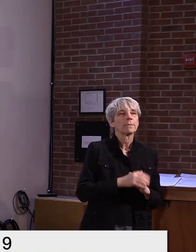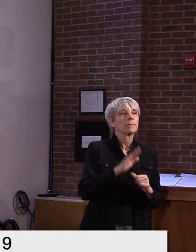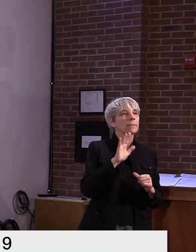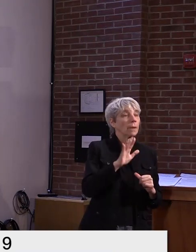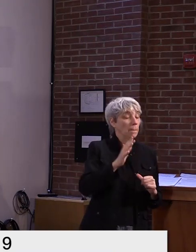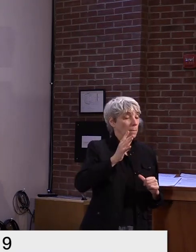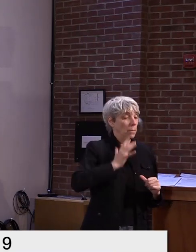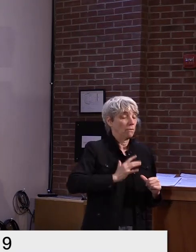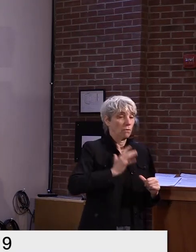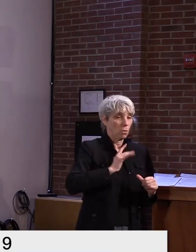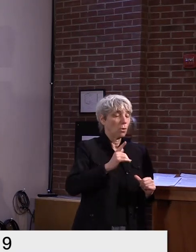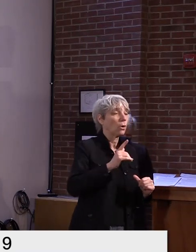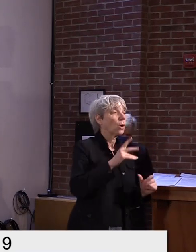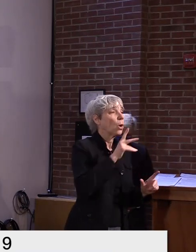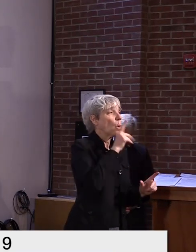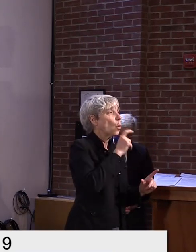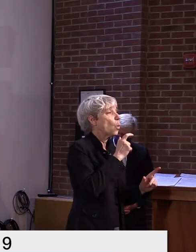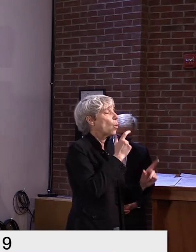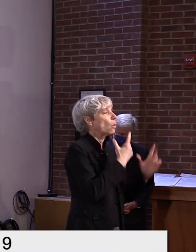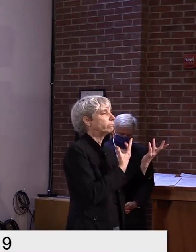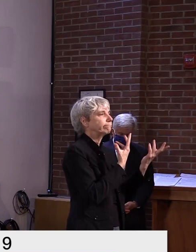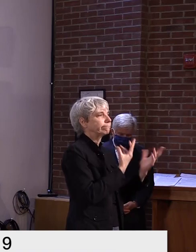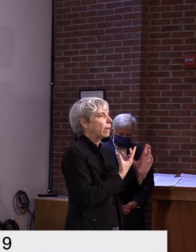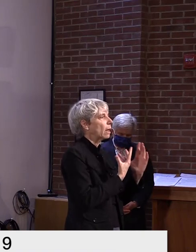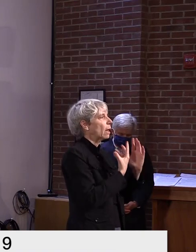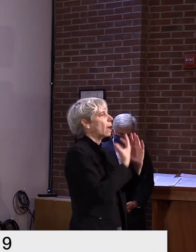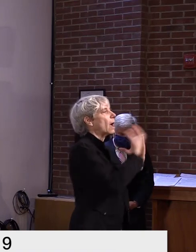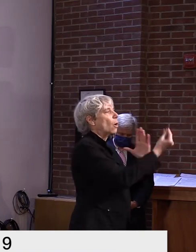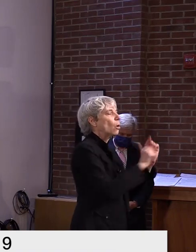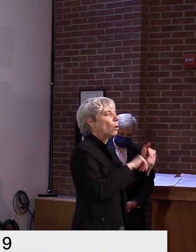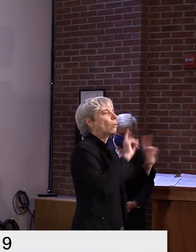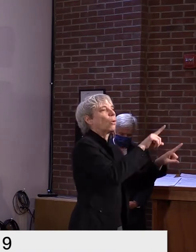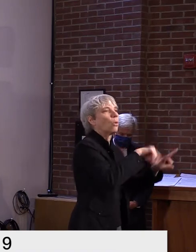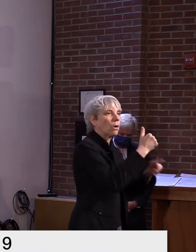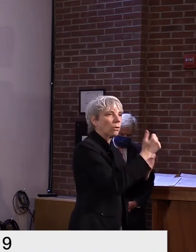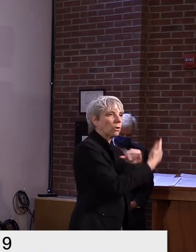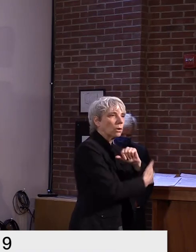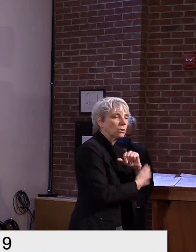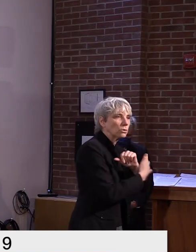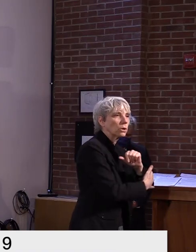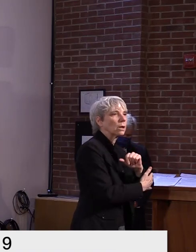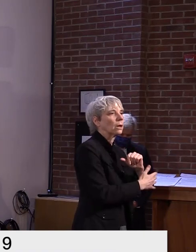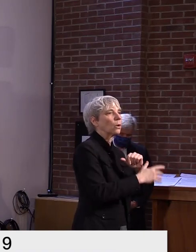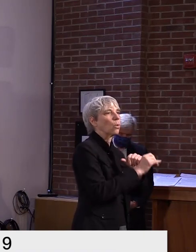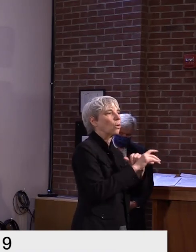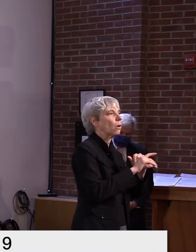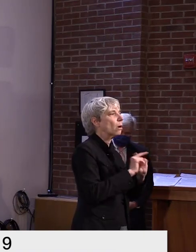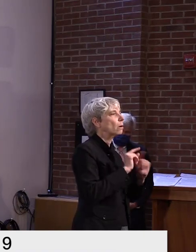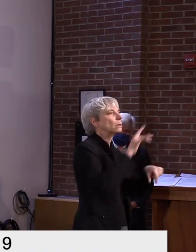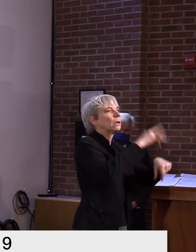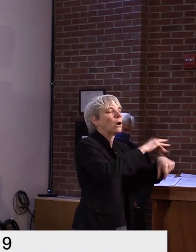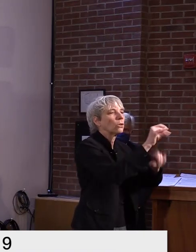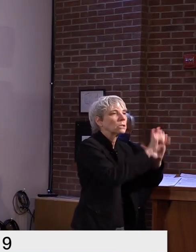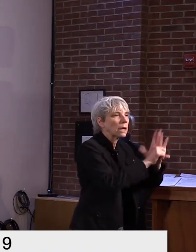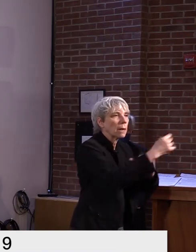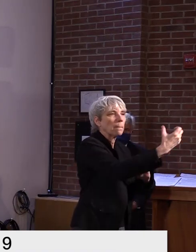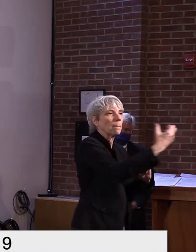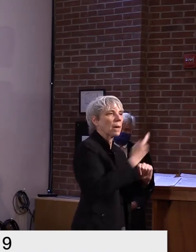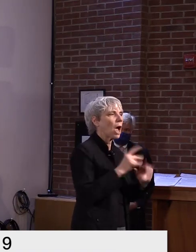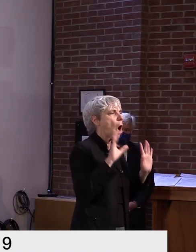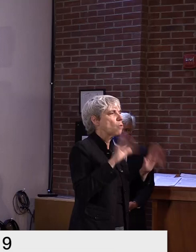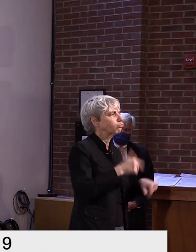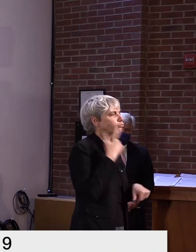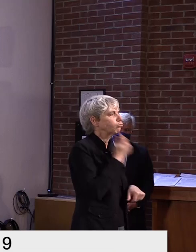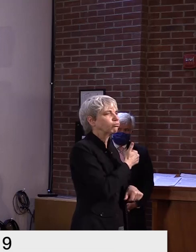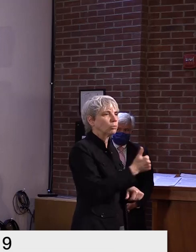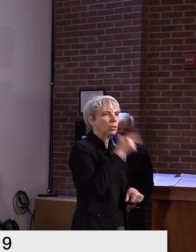mandating quarantine for those who have traveled either nationally or even internationally. This essentially leaves things up